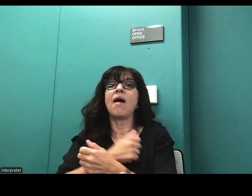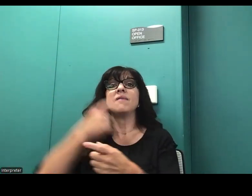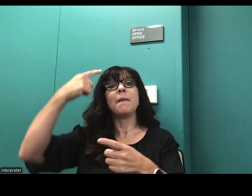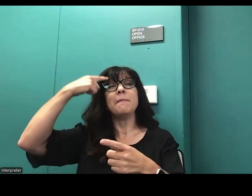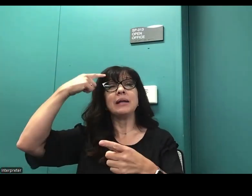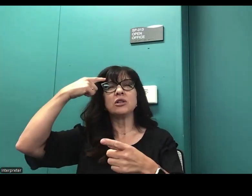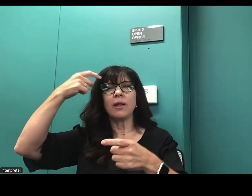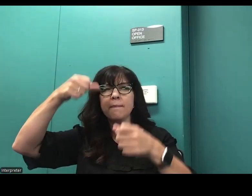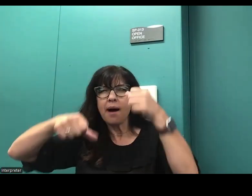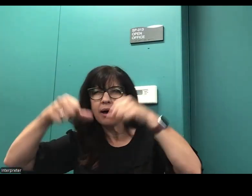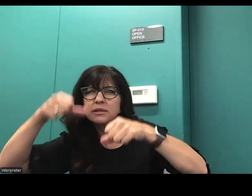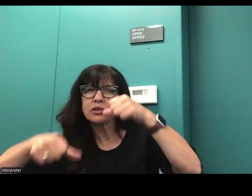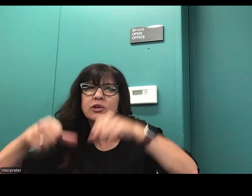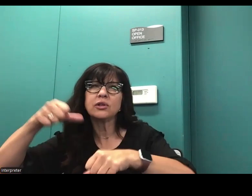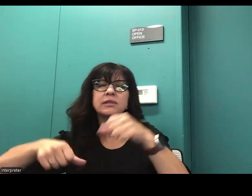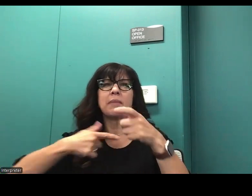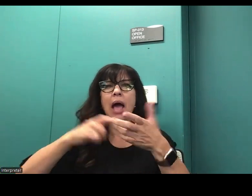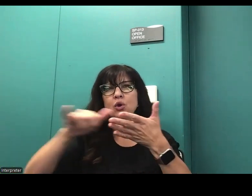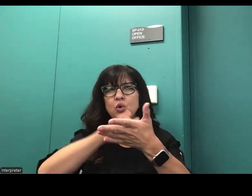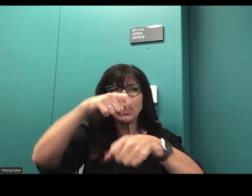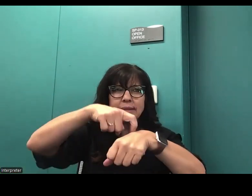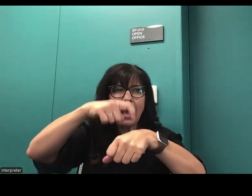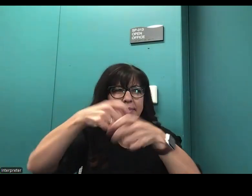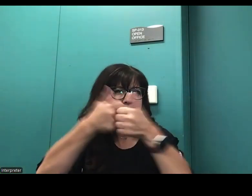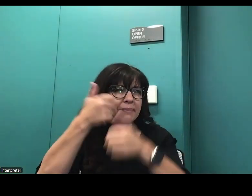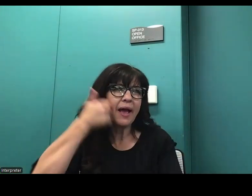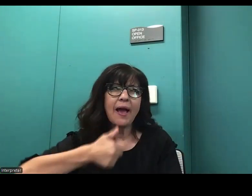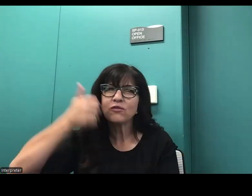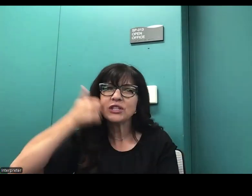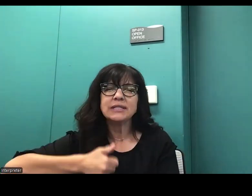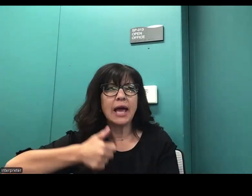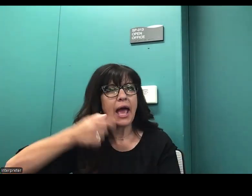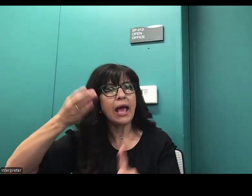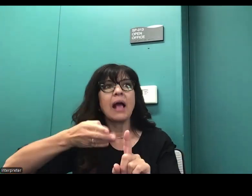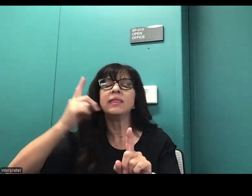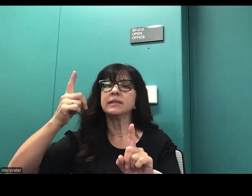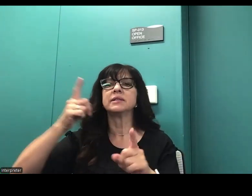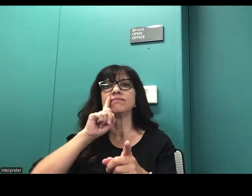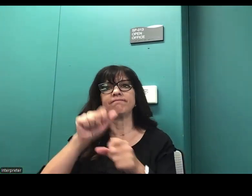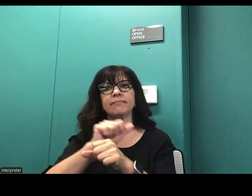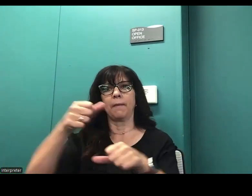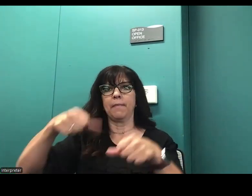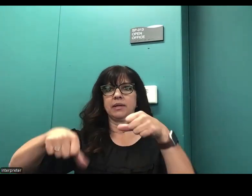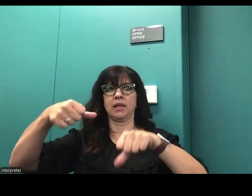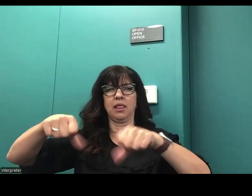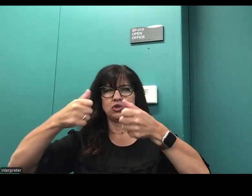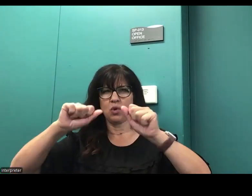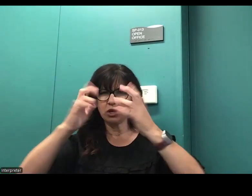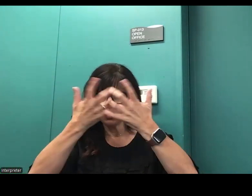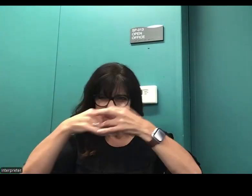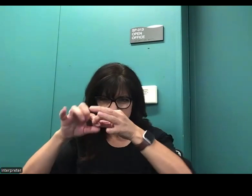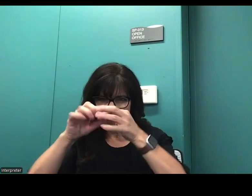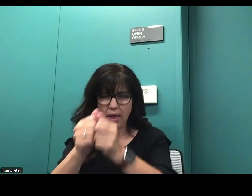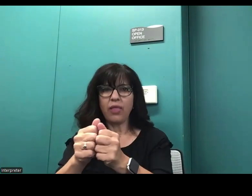puzzles. Do my New York Times games every day. This is a puzzle, and we're going to try to figure out how to put it together. And our